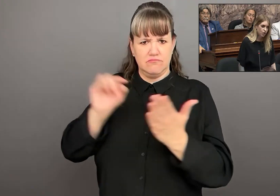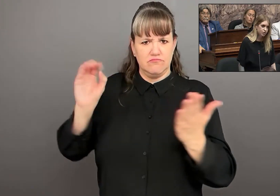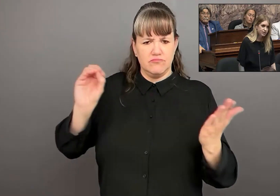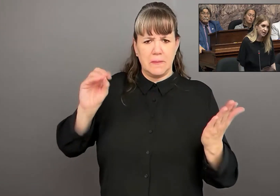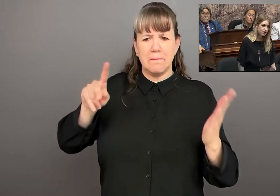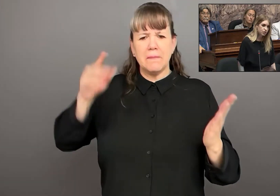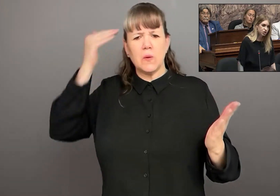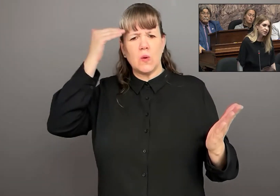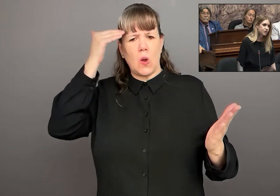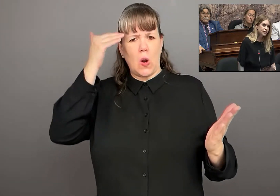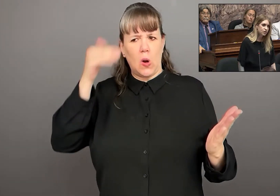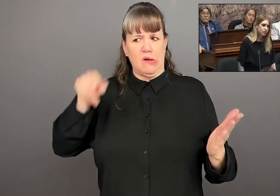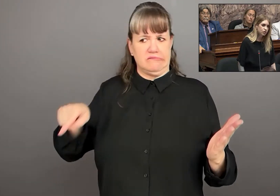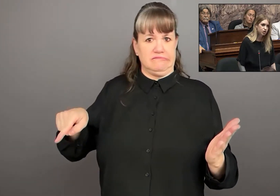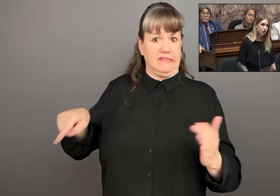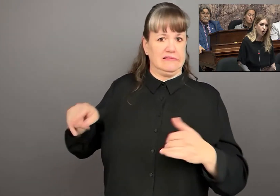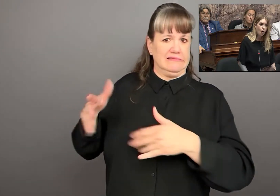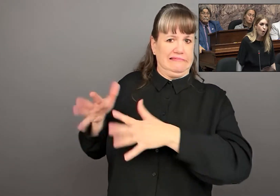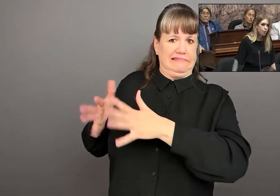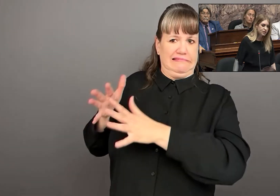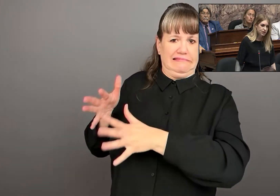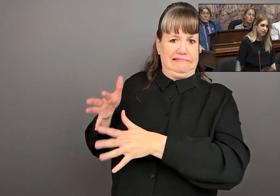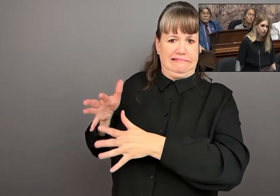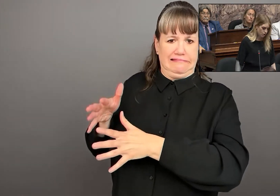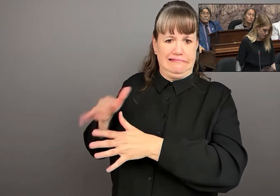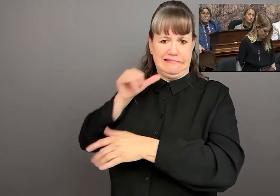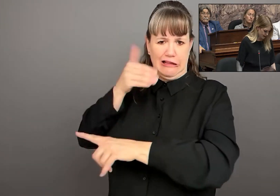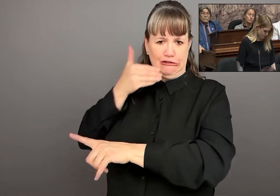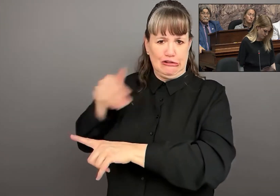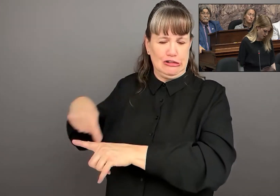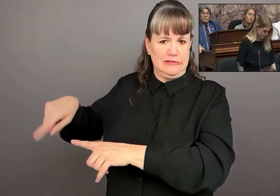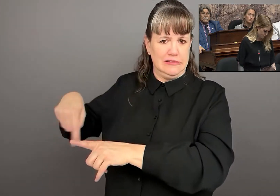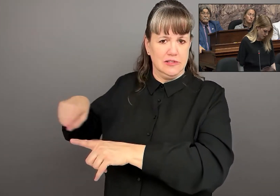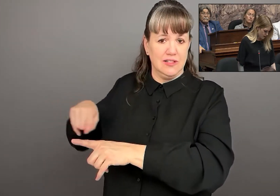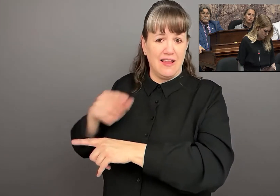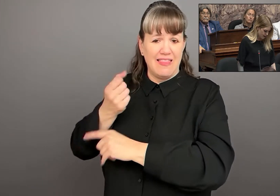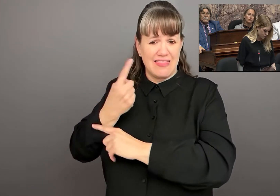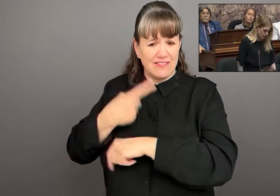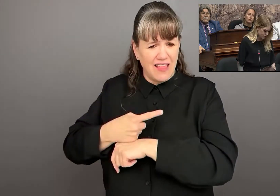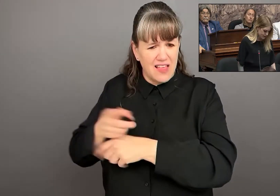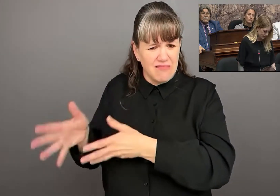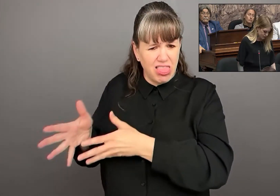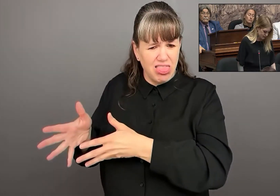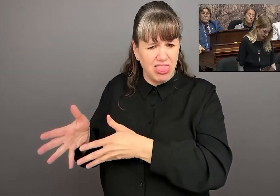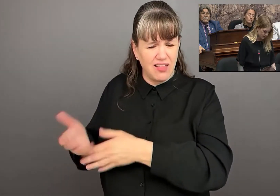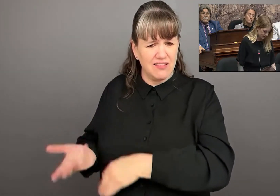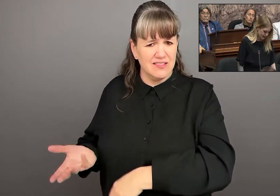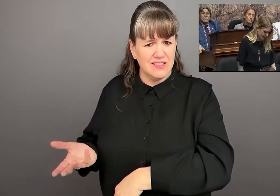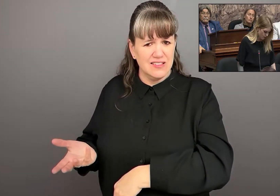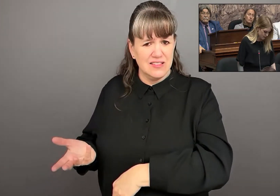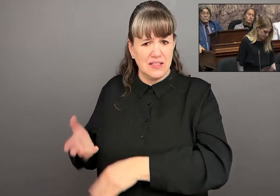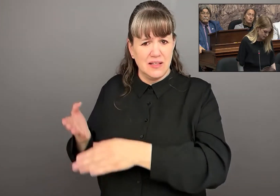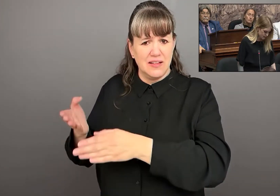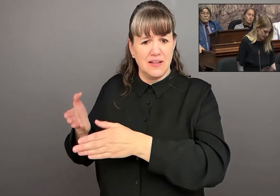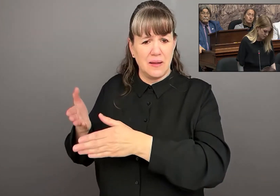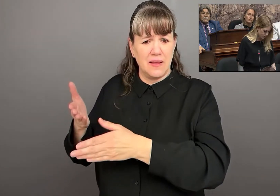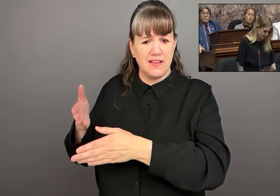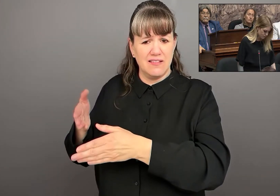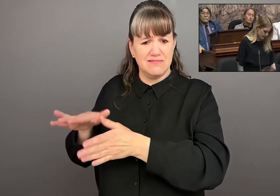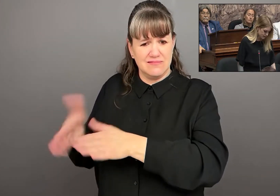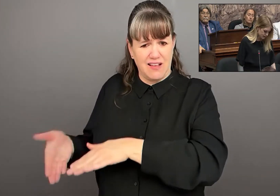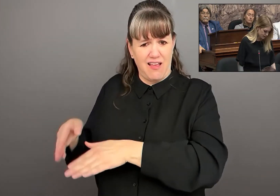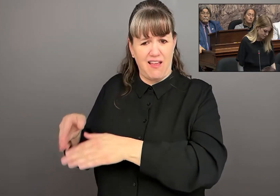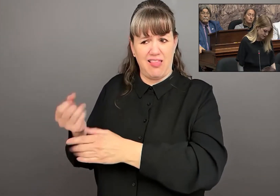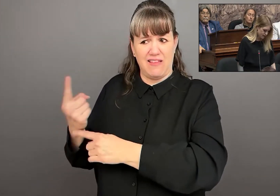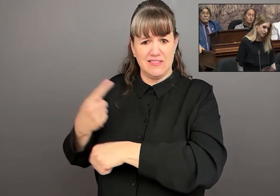Her daughter said that when she went to visit her there, she saw open signs of drug use everywhere. Mental health and addictions care is in chaos, and the